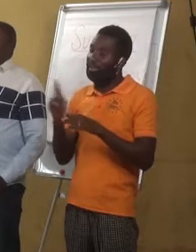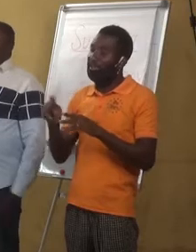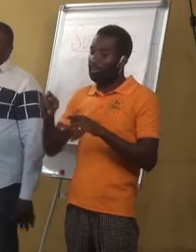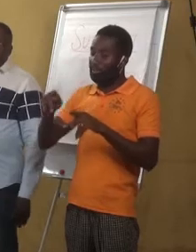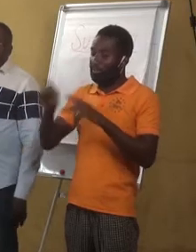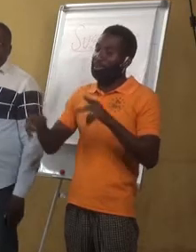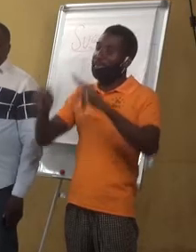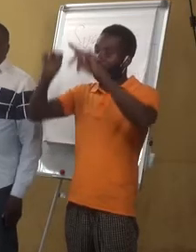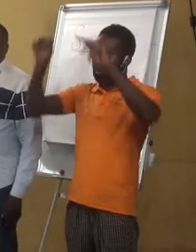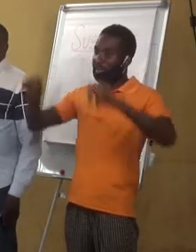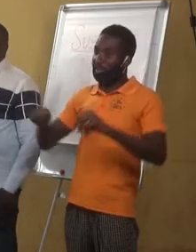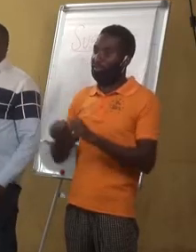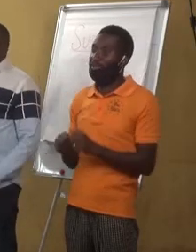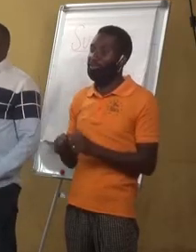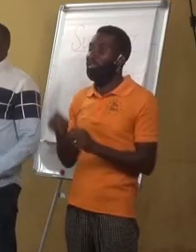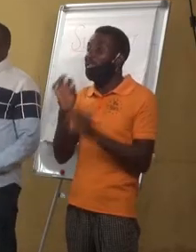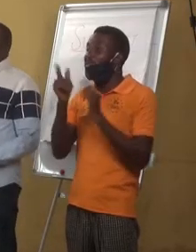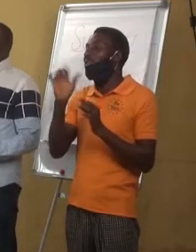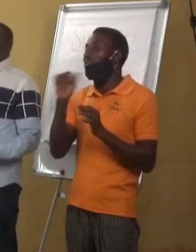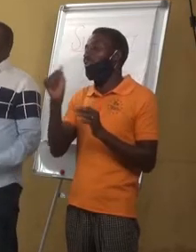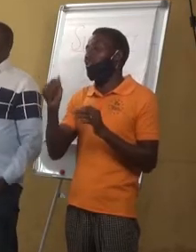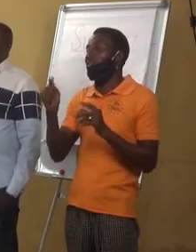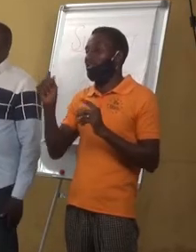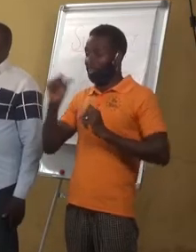a science student, you may be tempted to think that it's